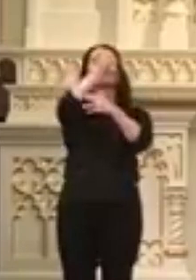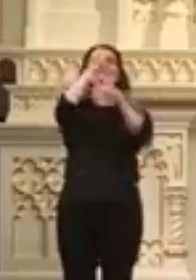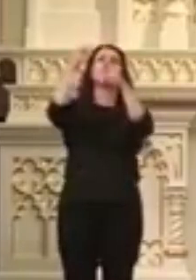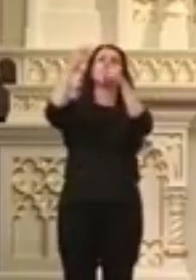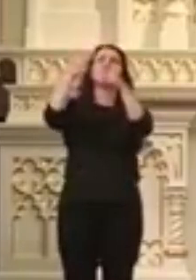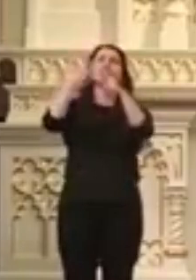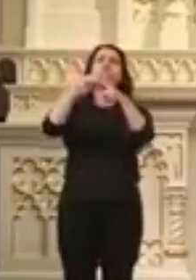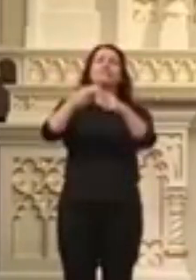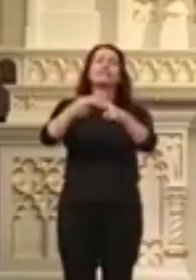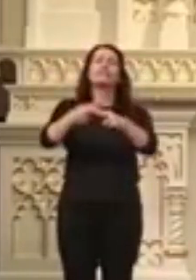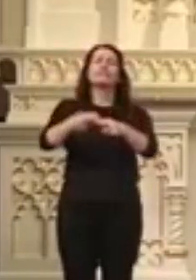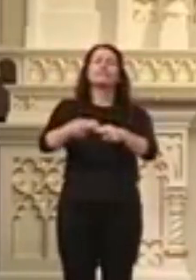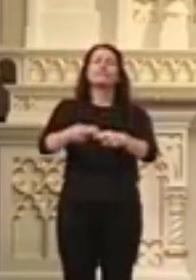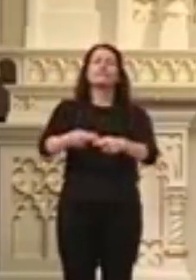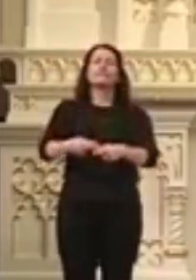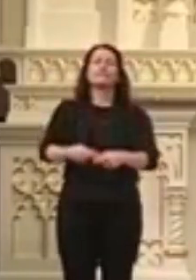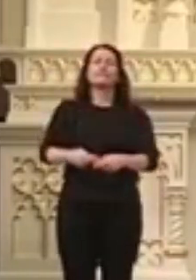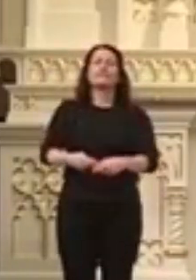every other